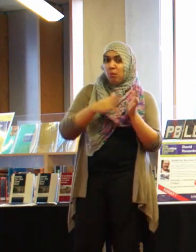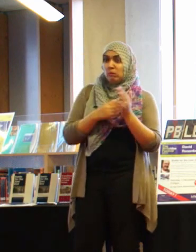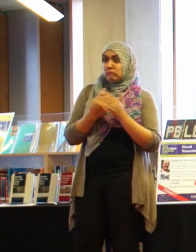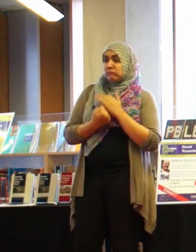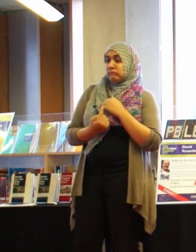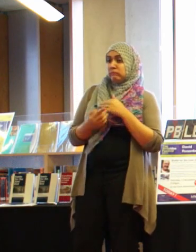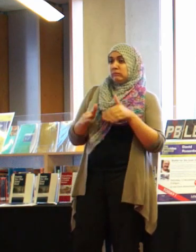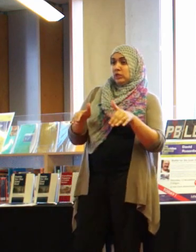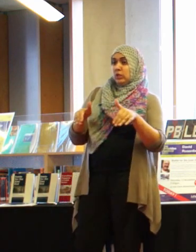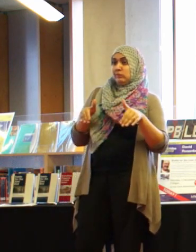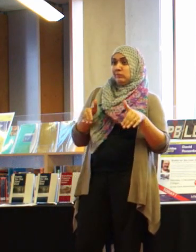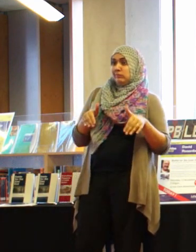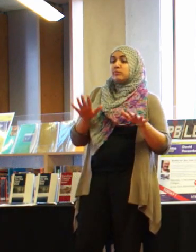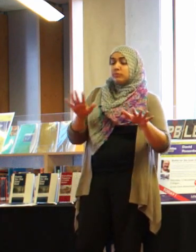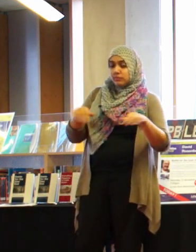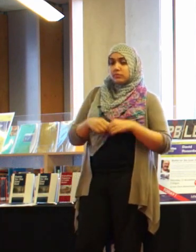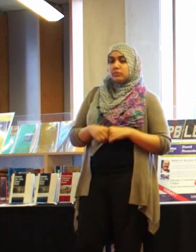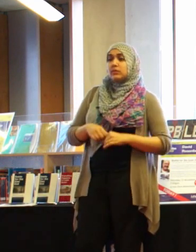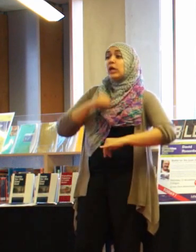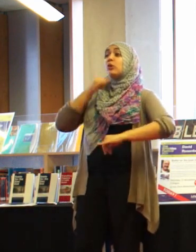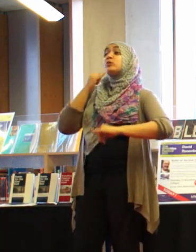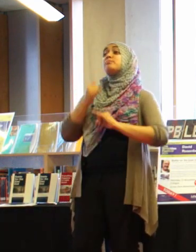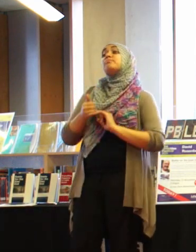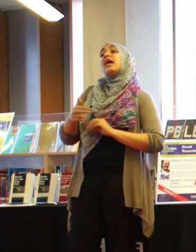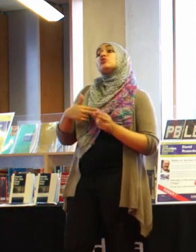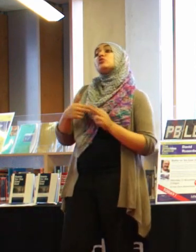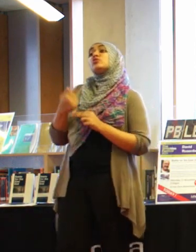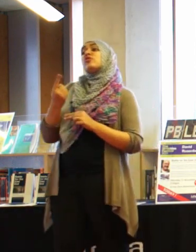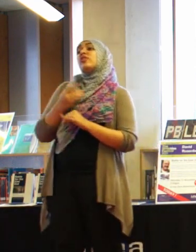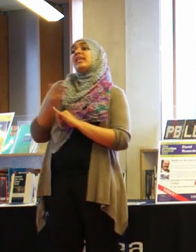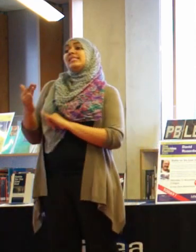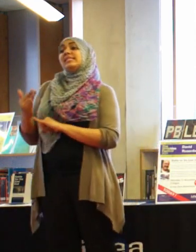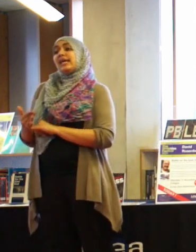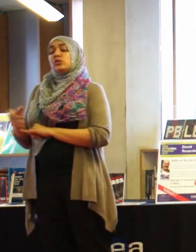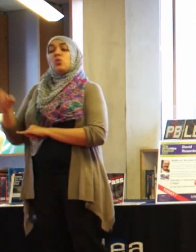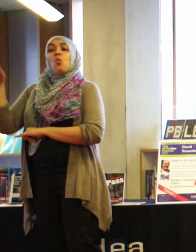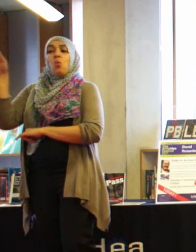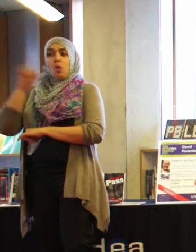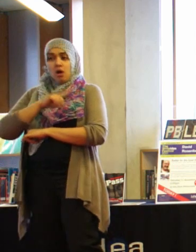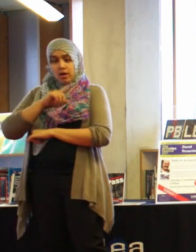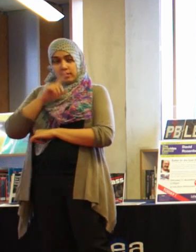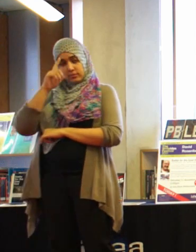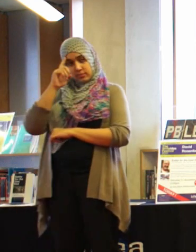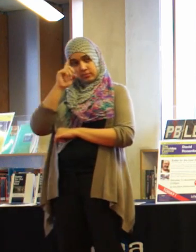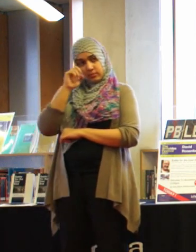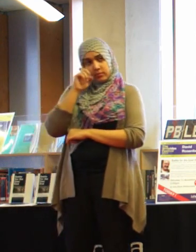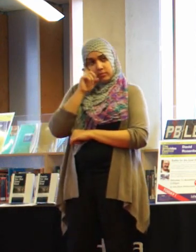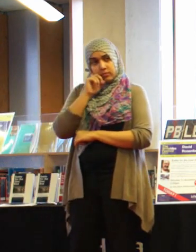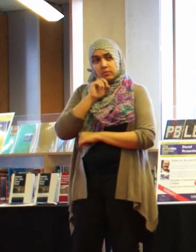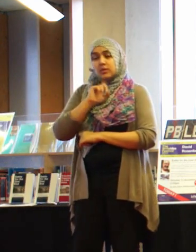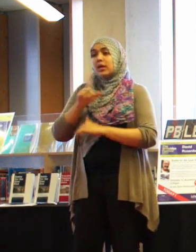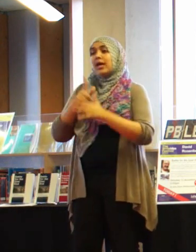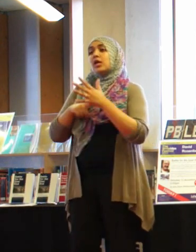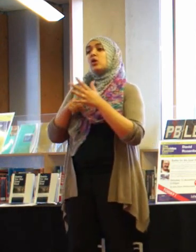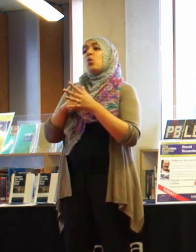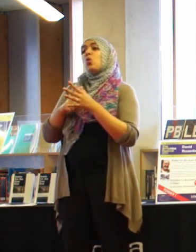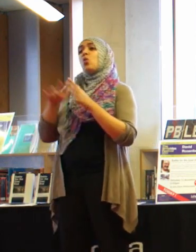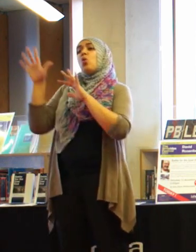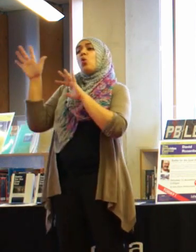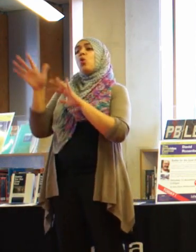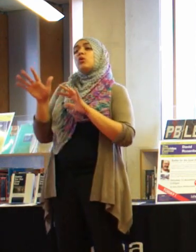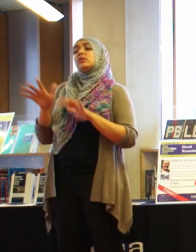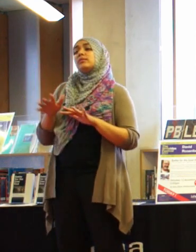End. And the reason why it was bad news for the East End was because in the autumn of 1934,